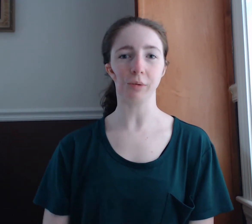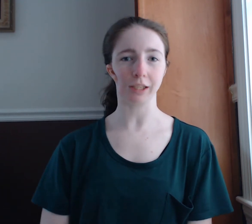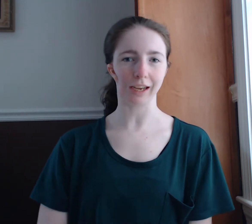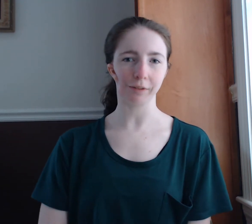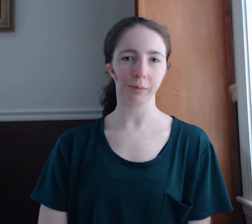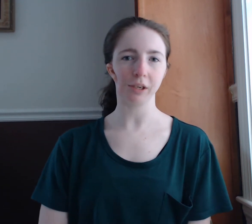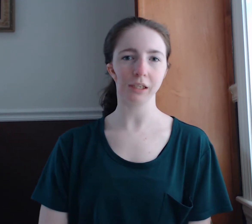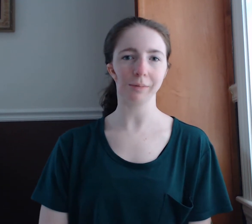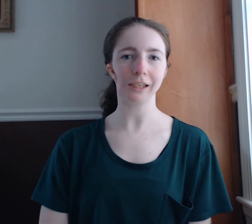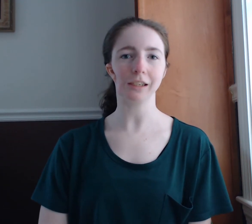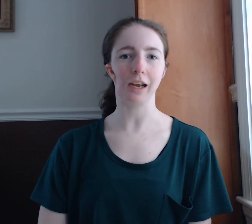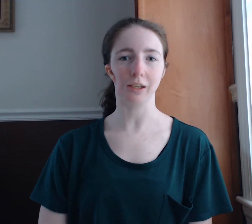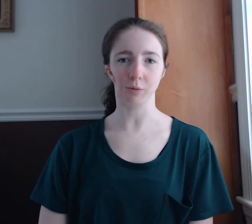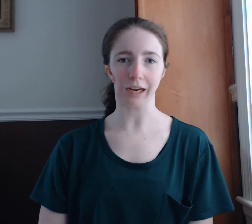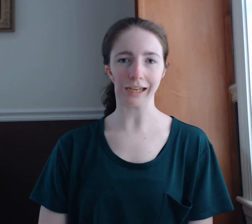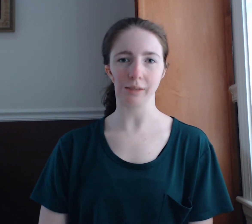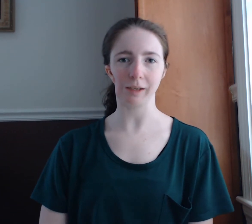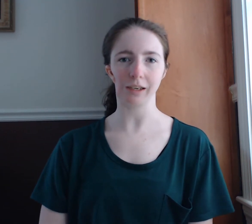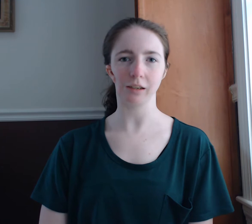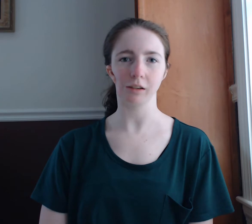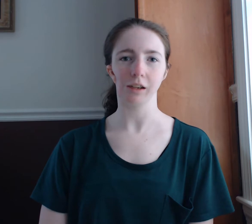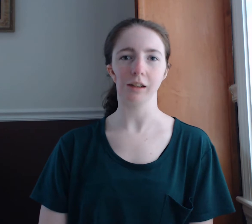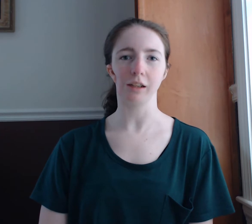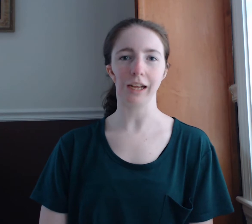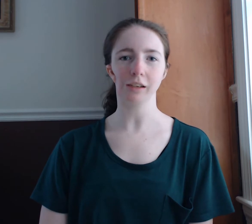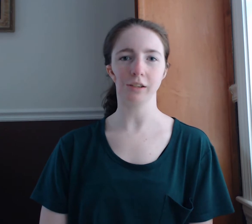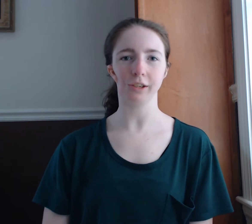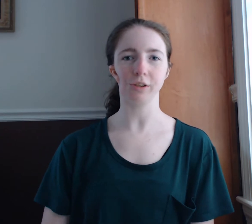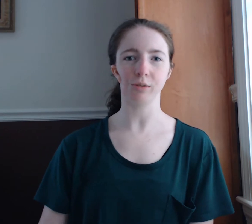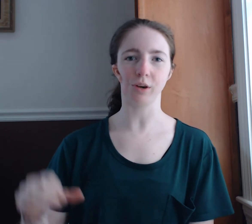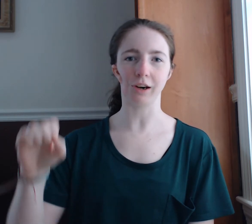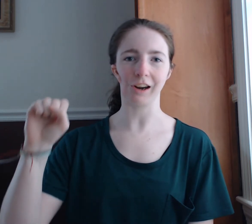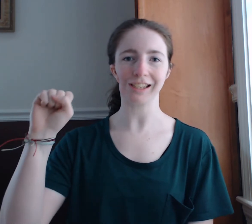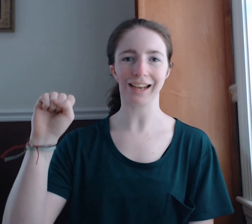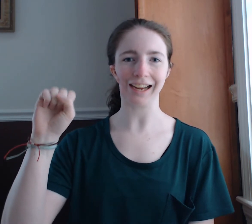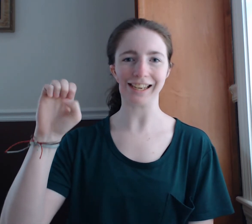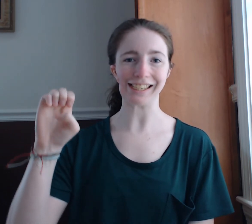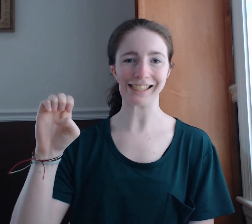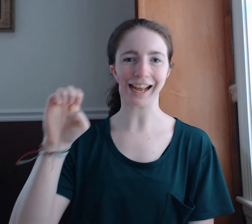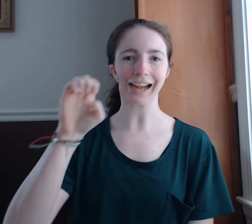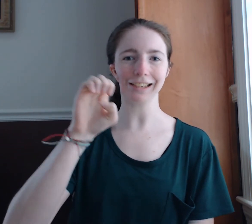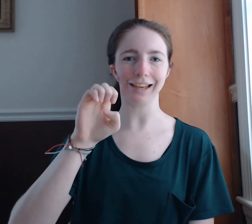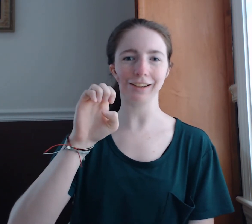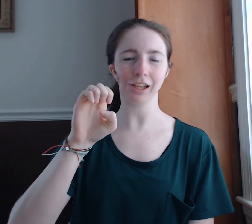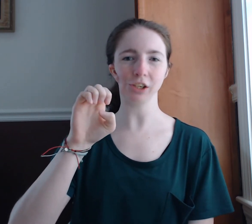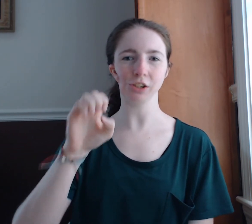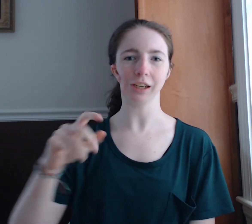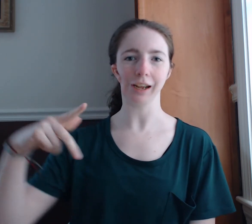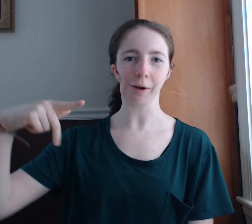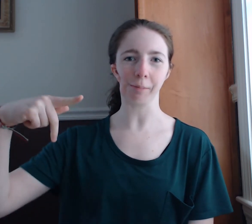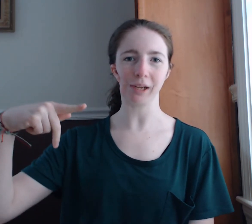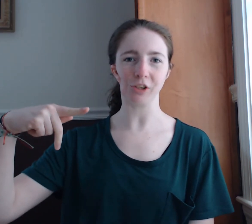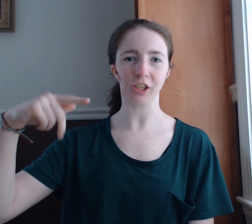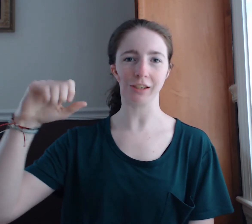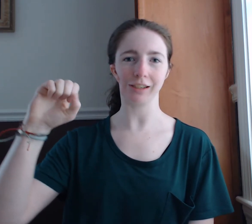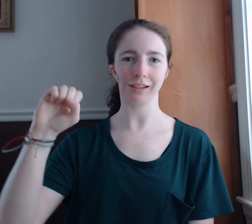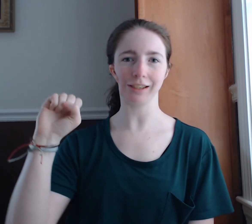deaf community speaks and is what I speak. The next two are Signed Exact English and Pidgin